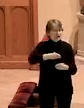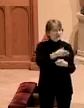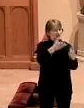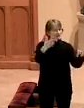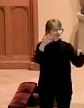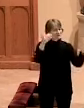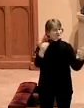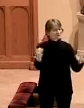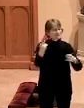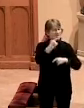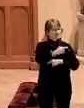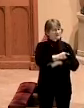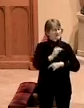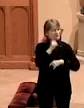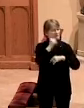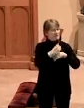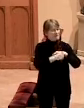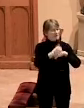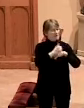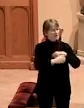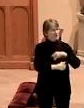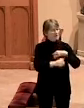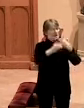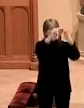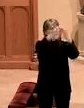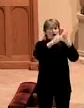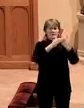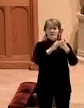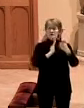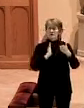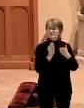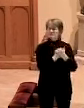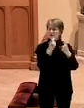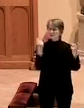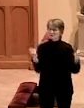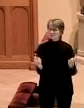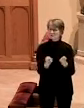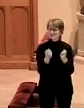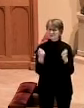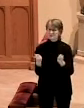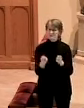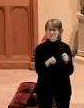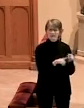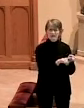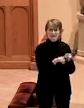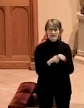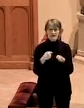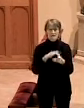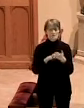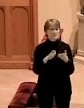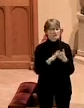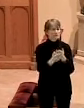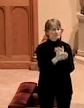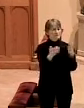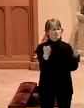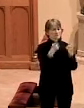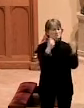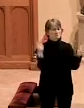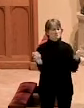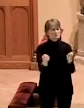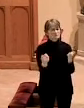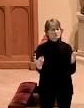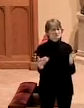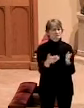heaven. Give us this day our daily bread, and forgive us our trespasses, as we